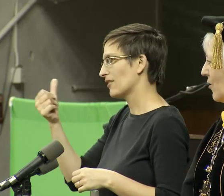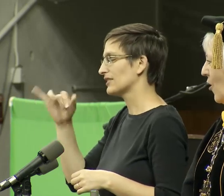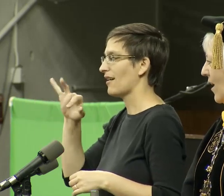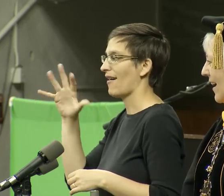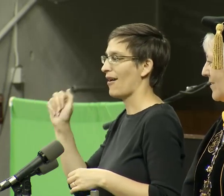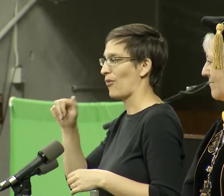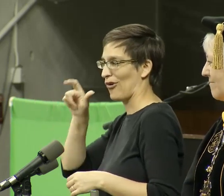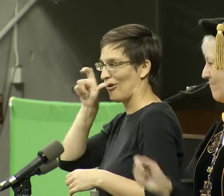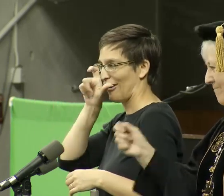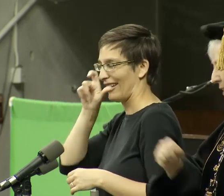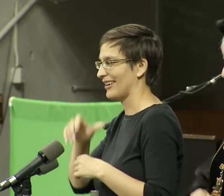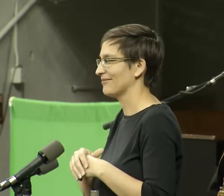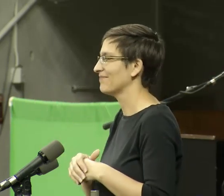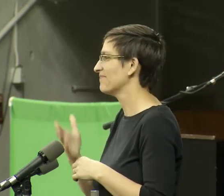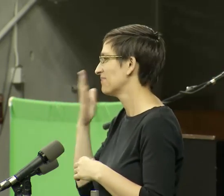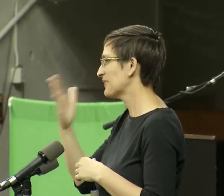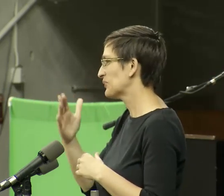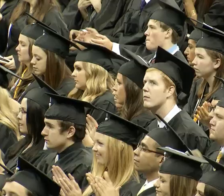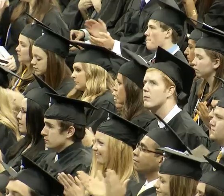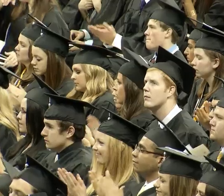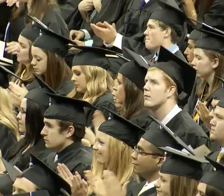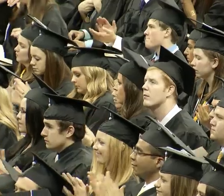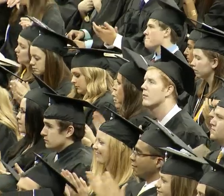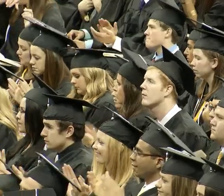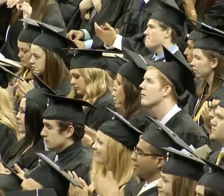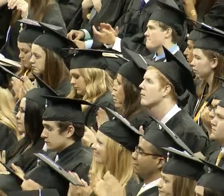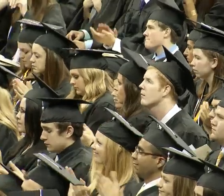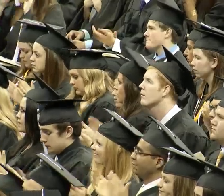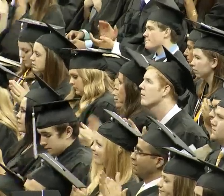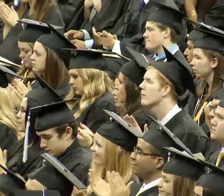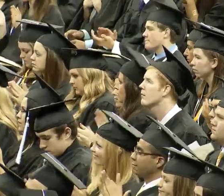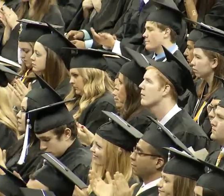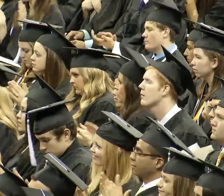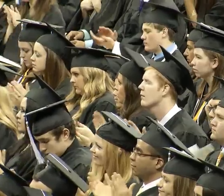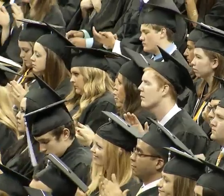Iowa Hawkeye. Thank you.